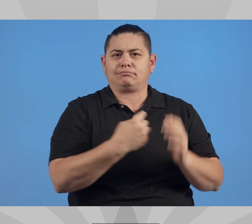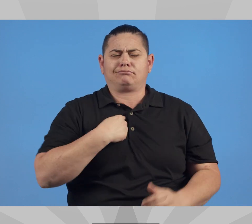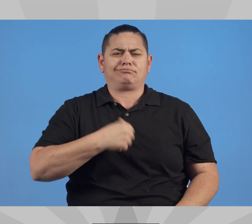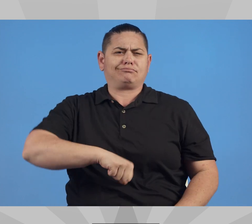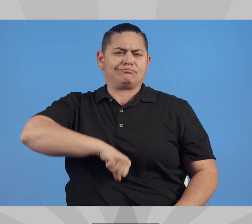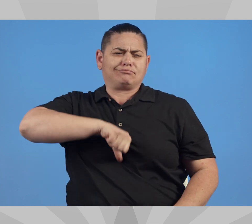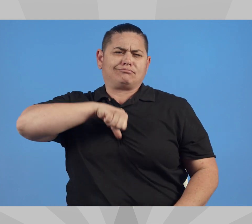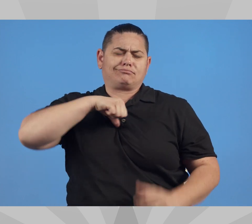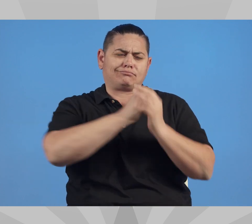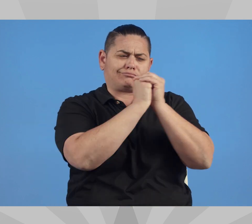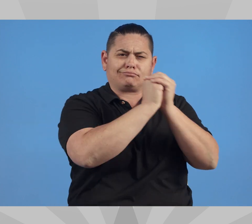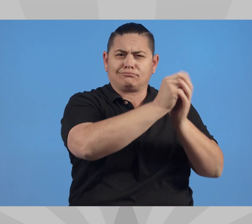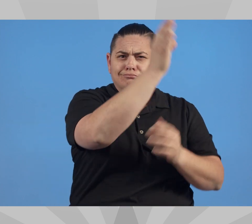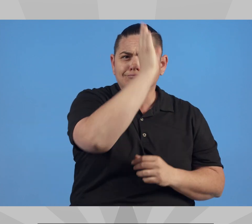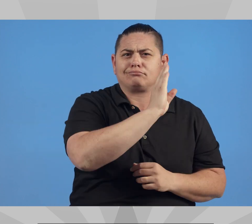Statement.